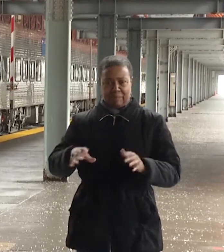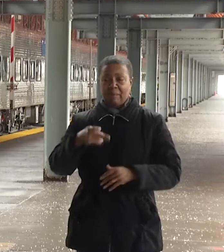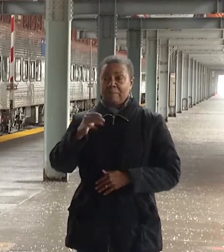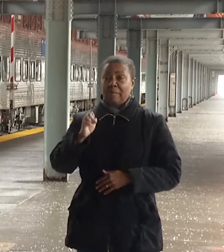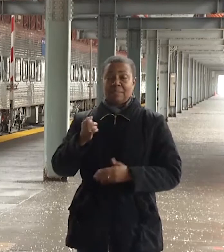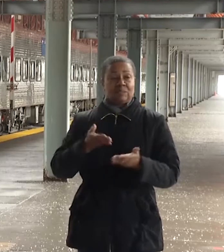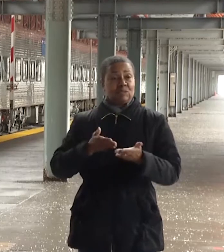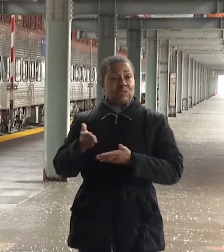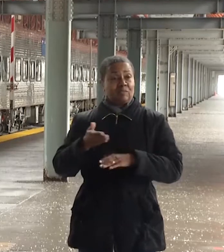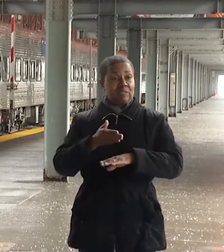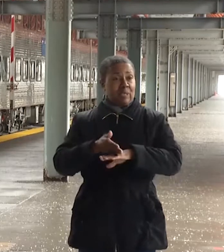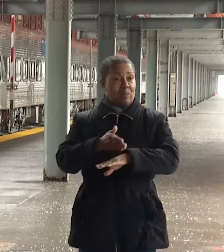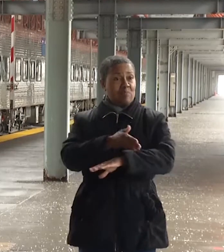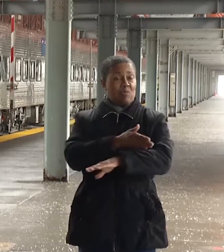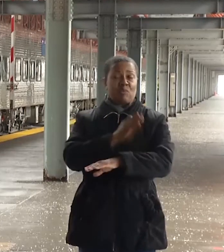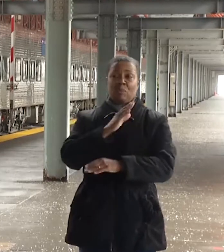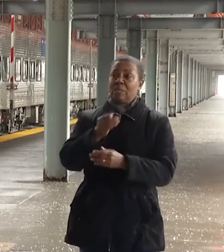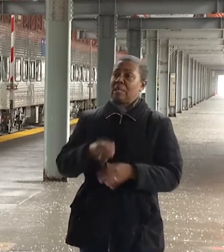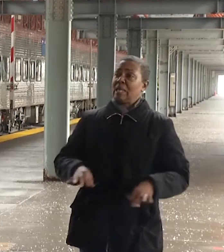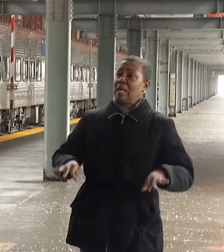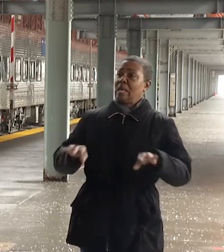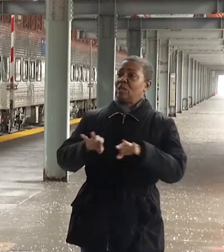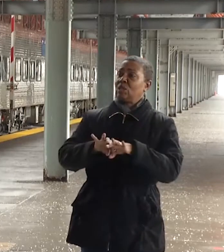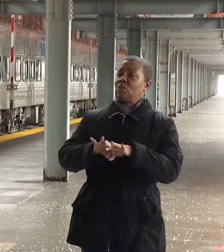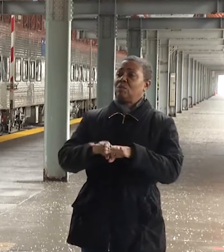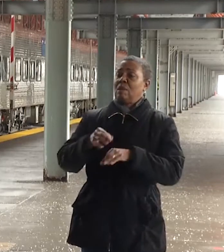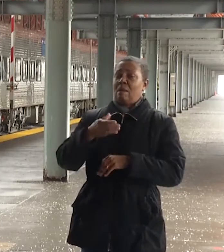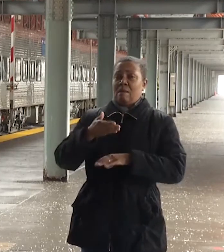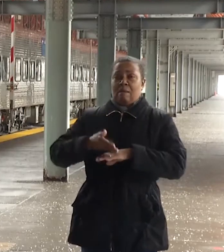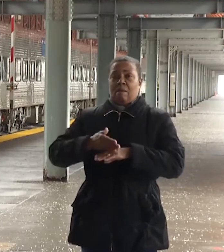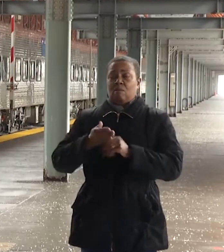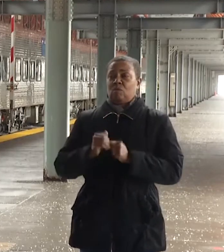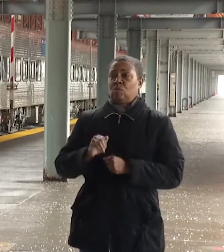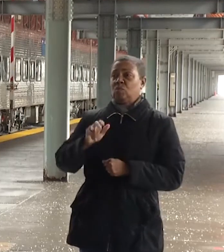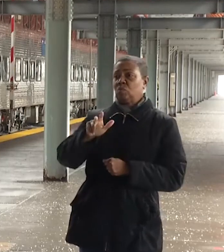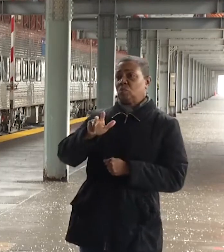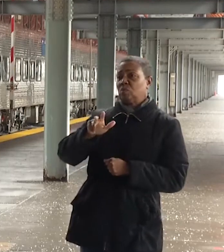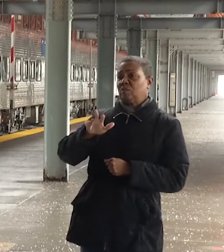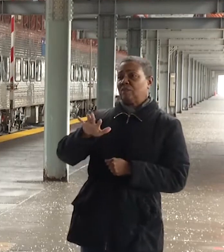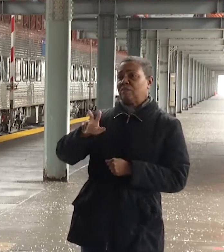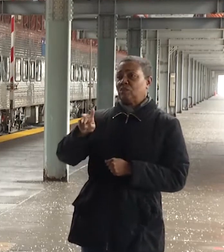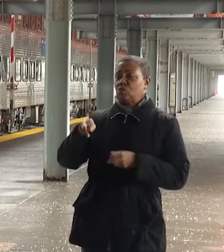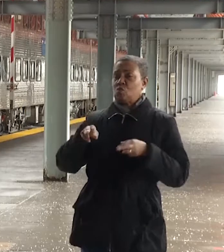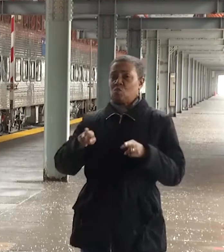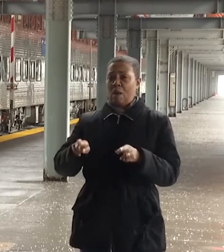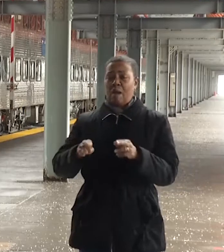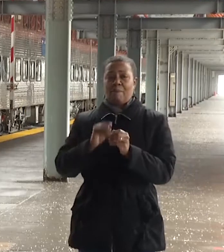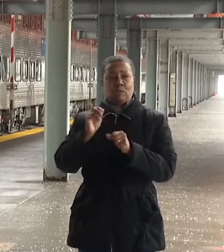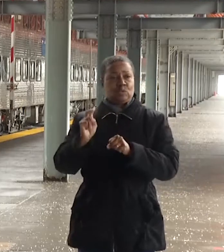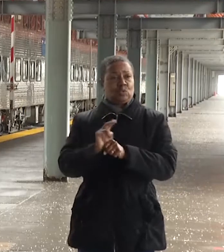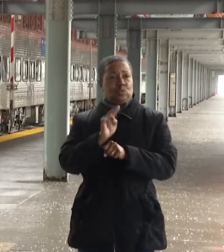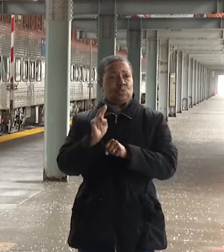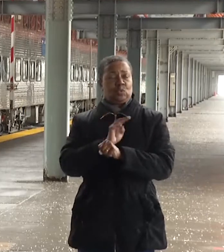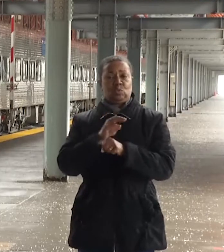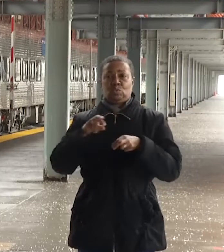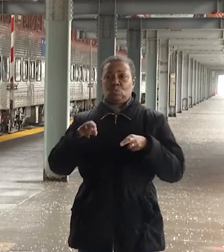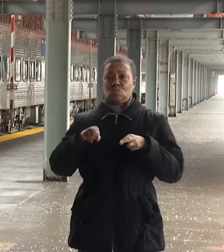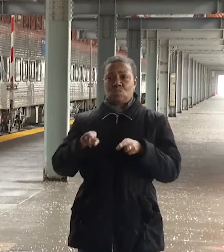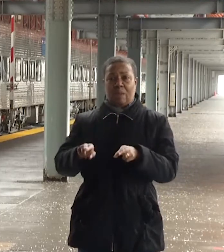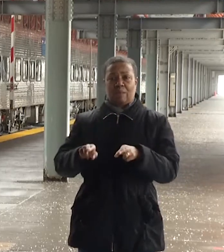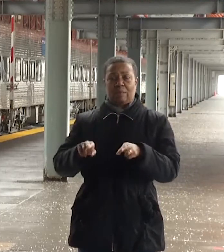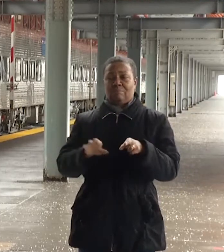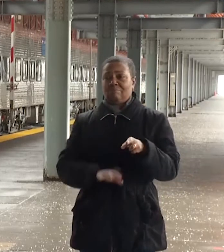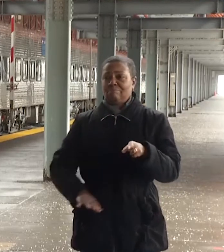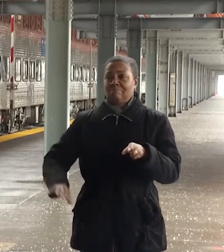PACE's service improvements will include enhancements to Route 352, which is the most utilized route in